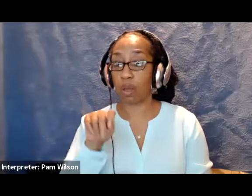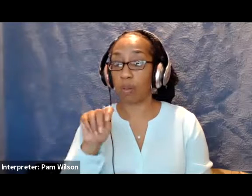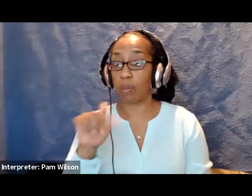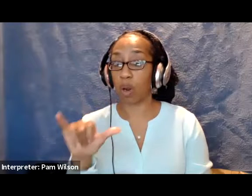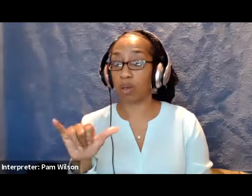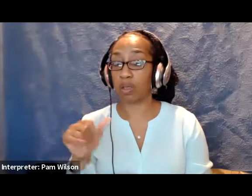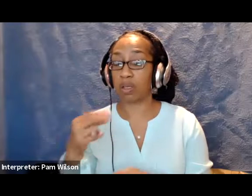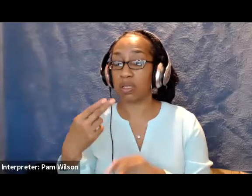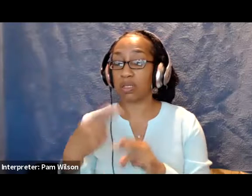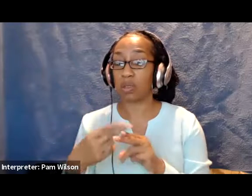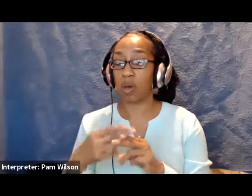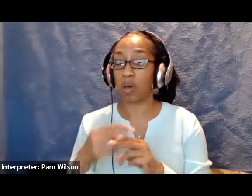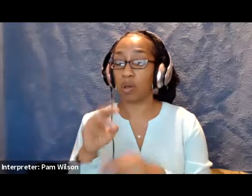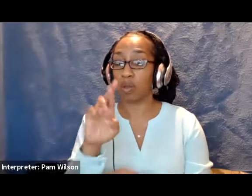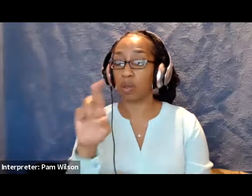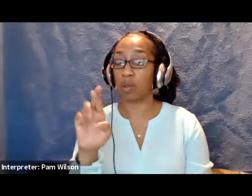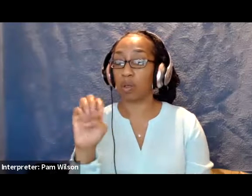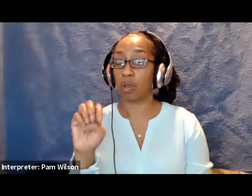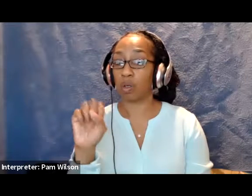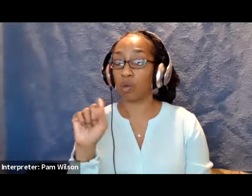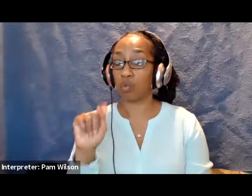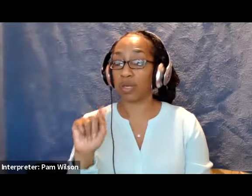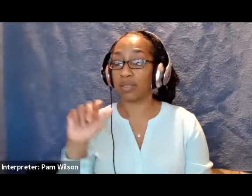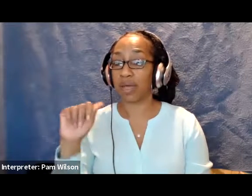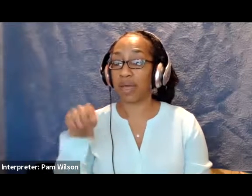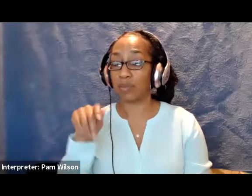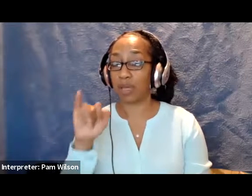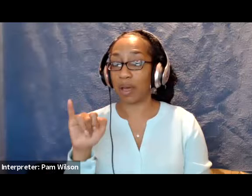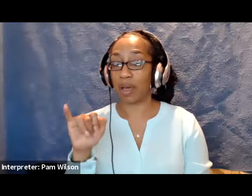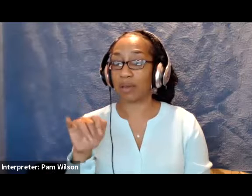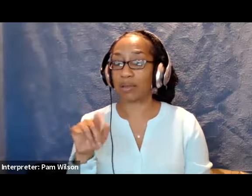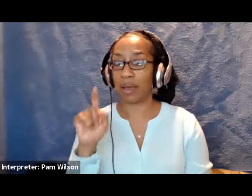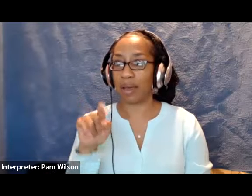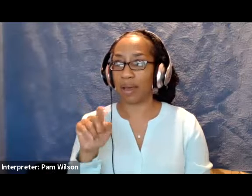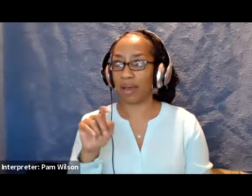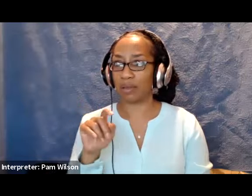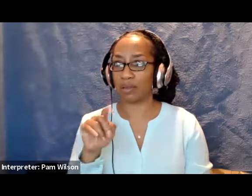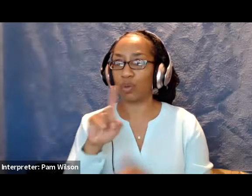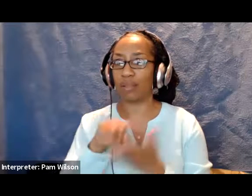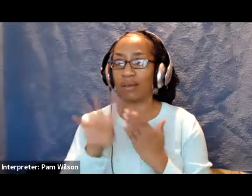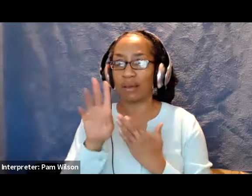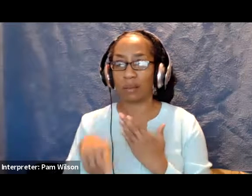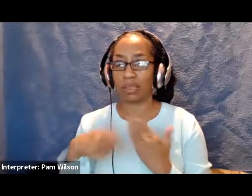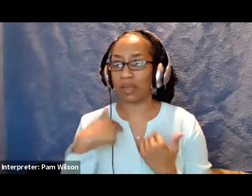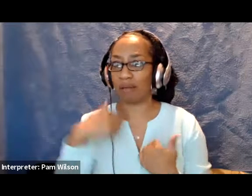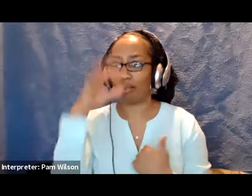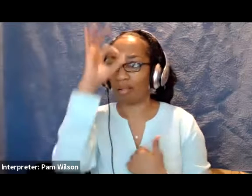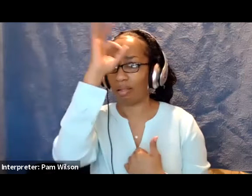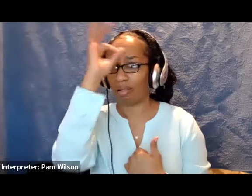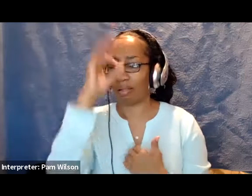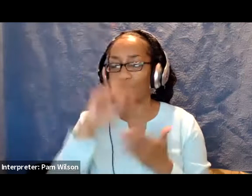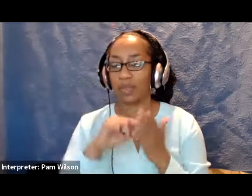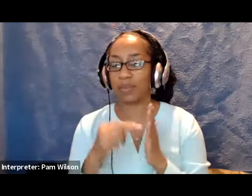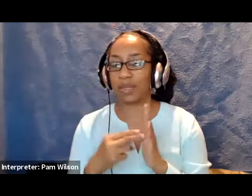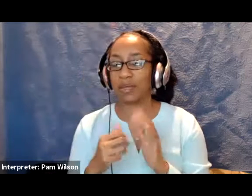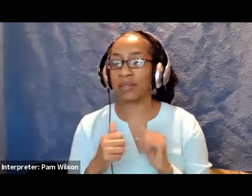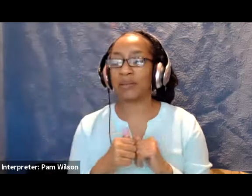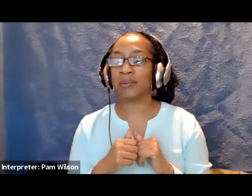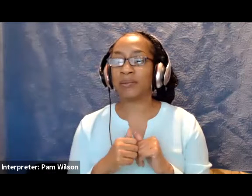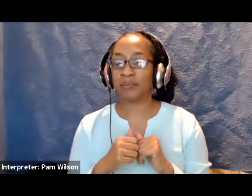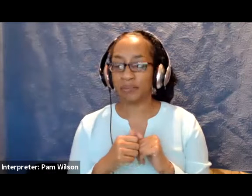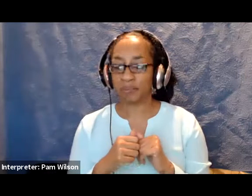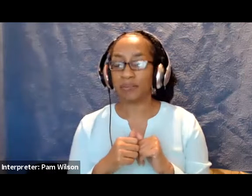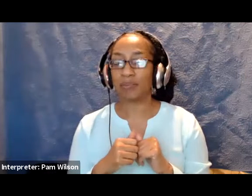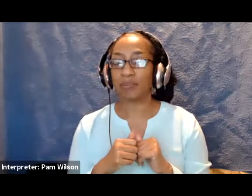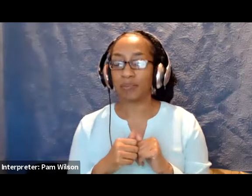REST API. I had to look it up because I had absolutely no idea what that meant, but that's what it means. So oftentimes